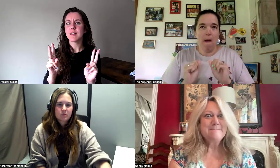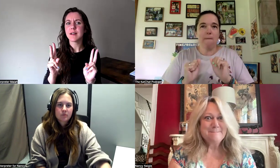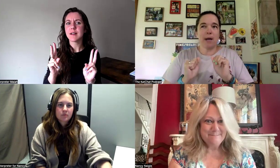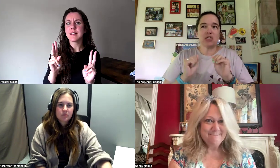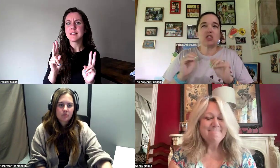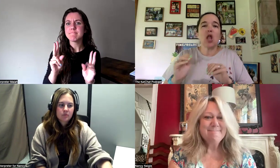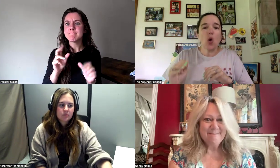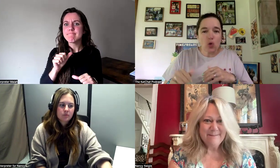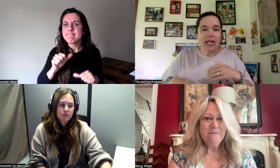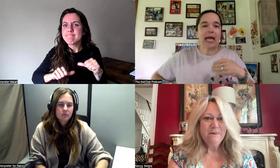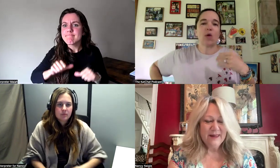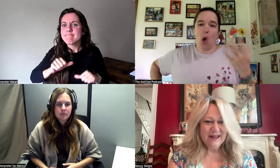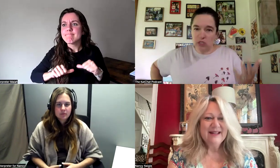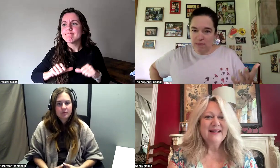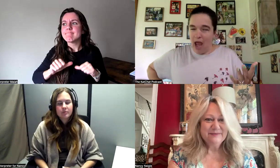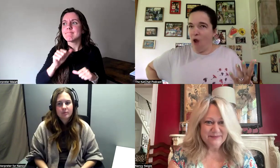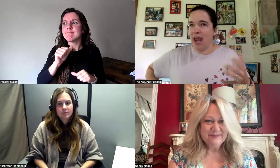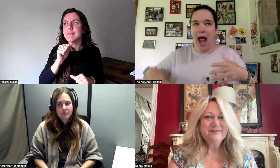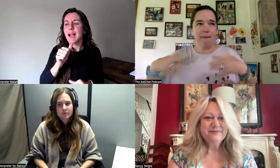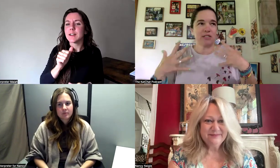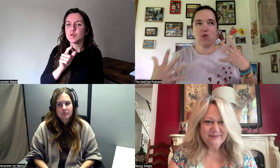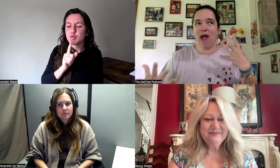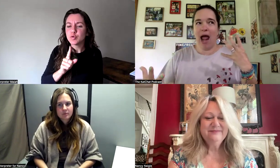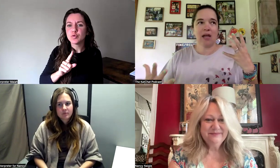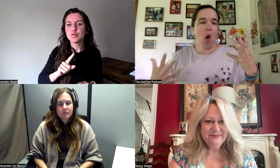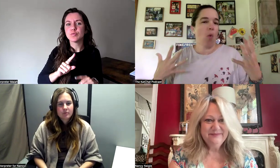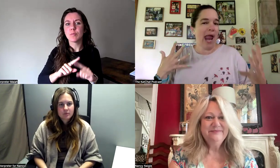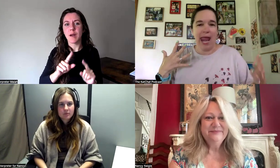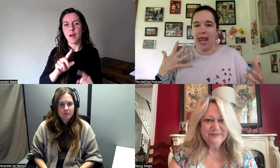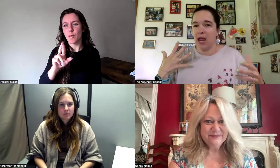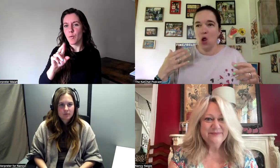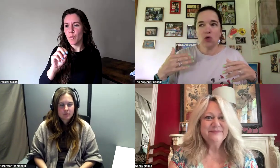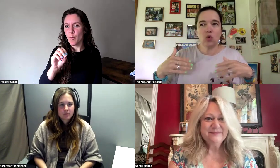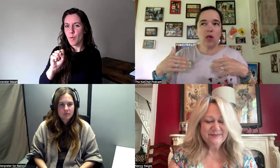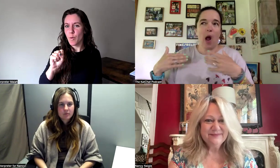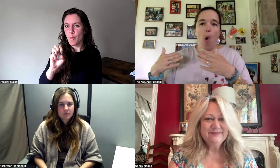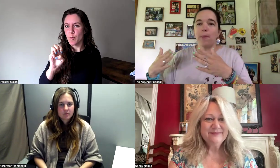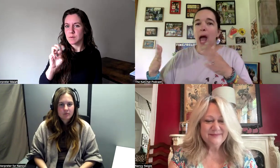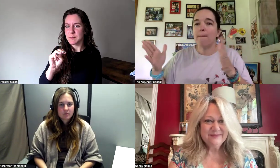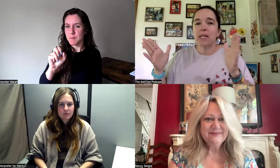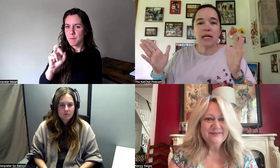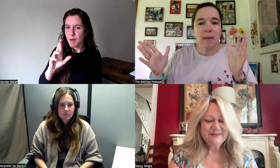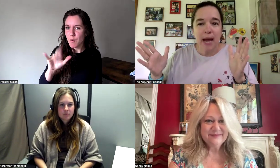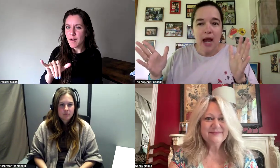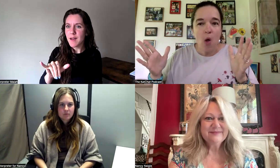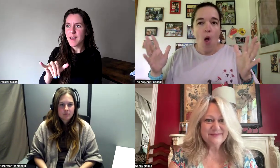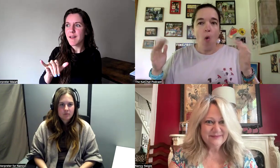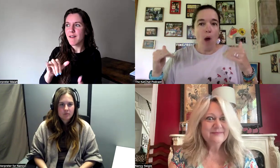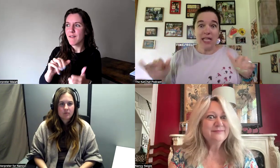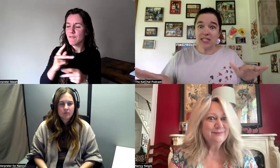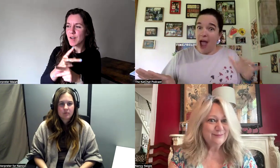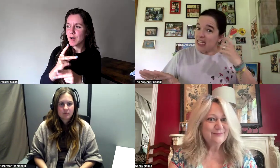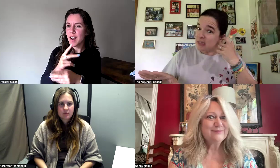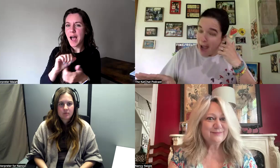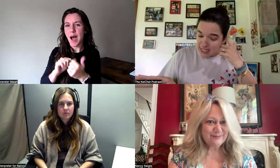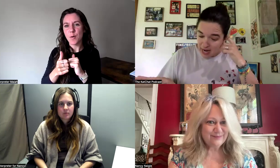sure. But slowly, Rosemary happened to find a way to like open up a little bit